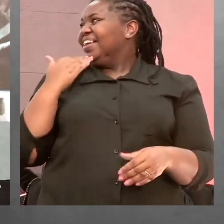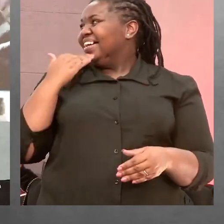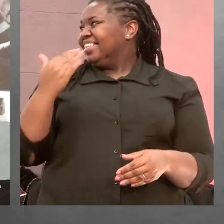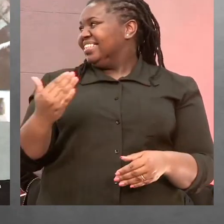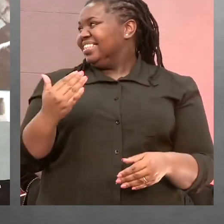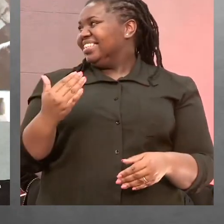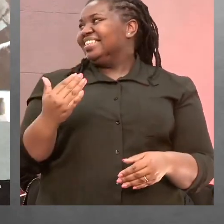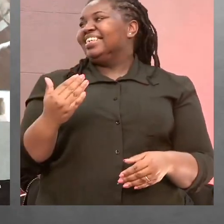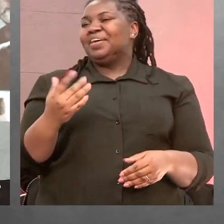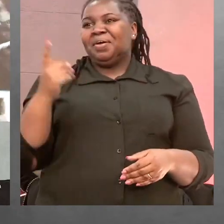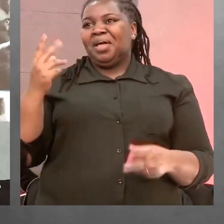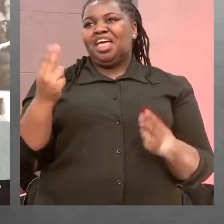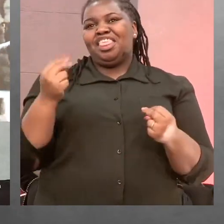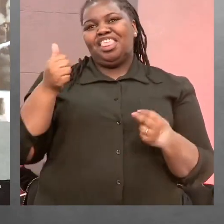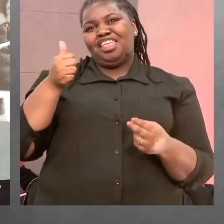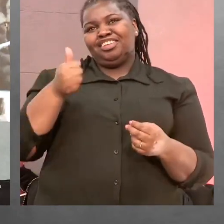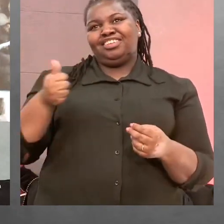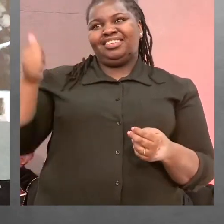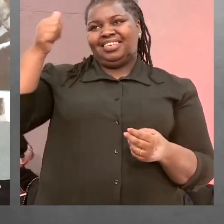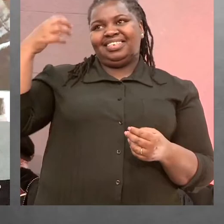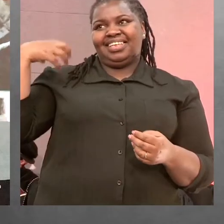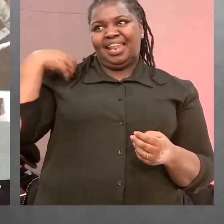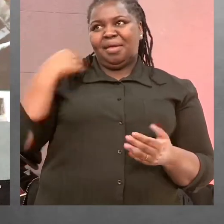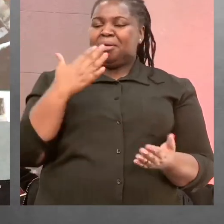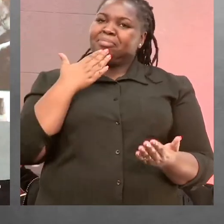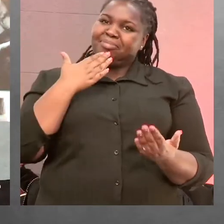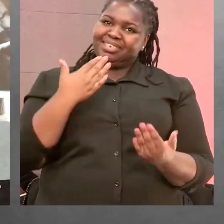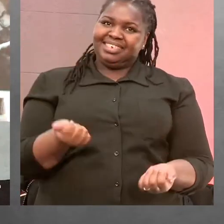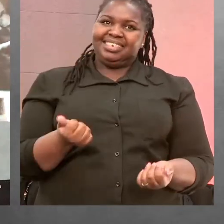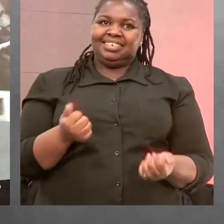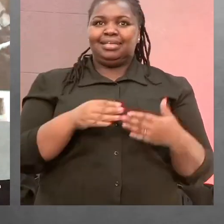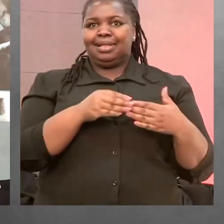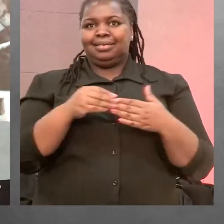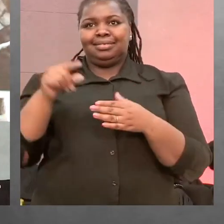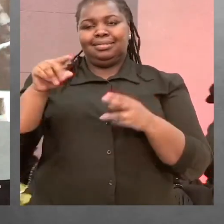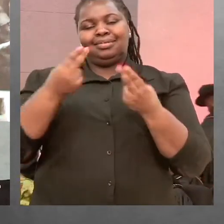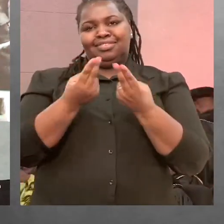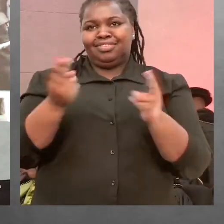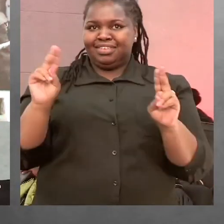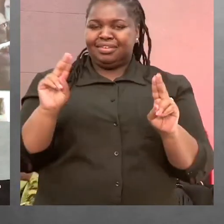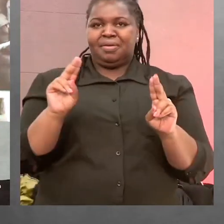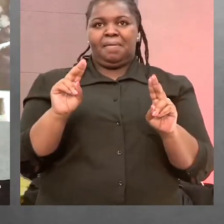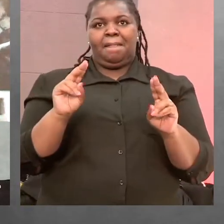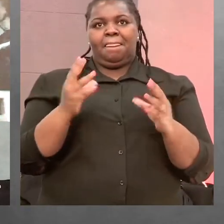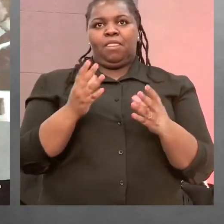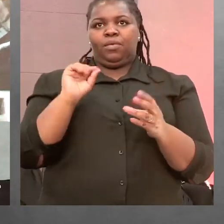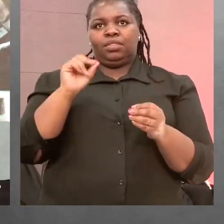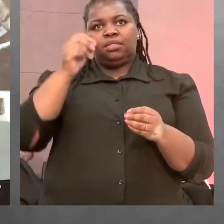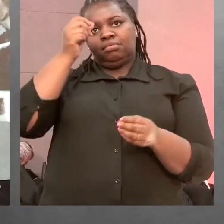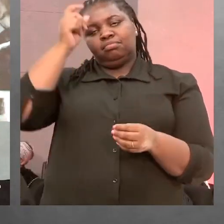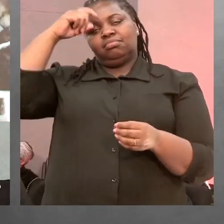say to the new chancellor, please lead this university with integrity.